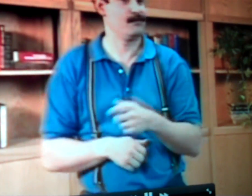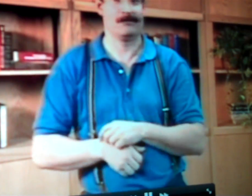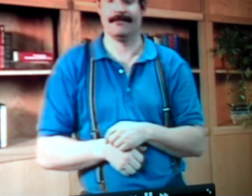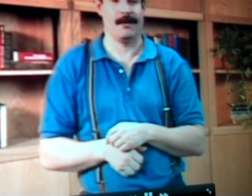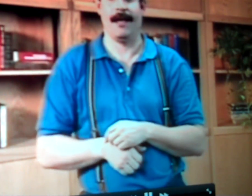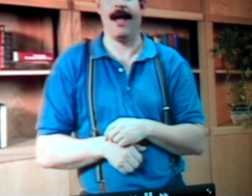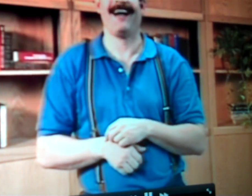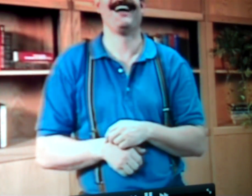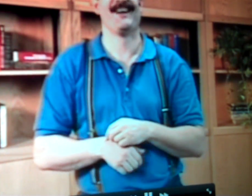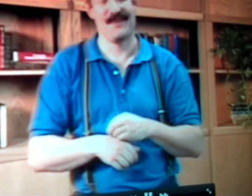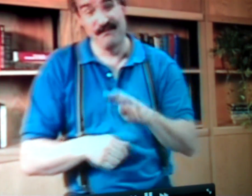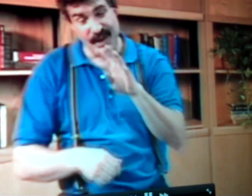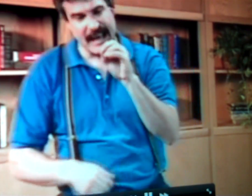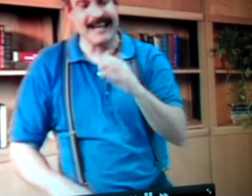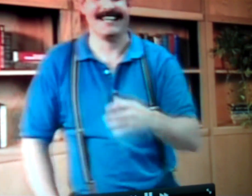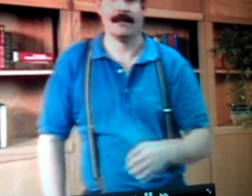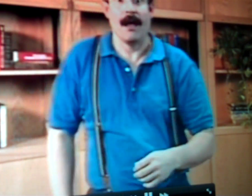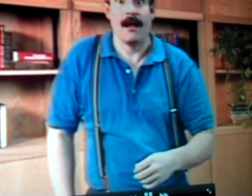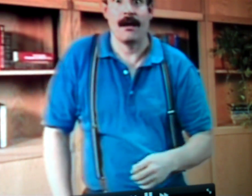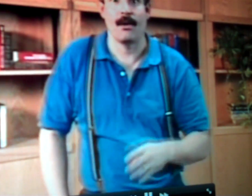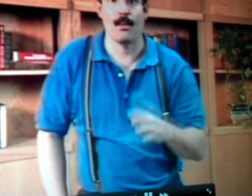So 2 days later, there was about 40 people in the classroom again.